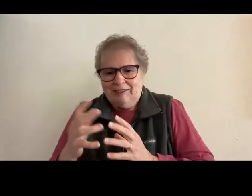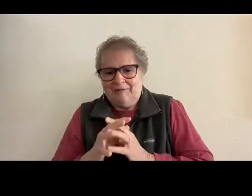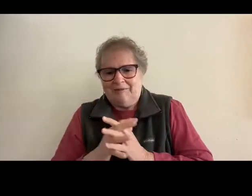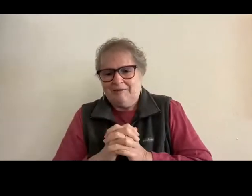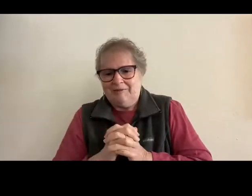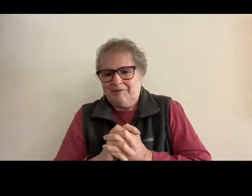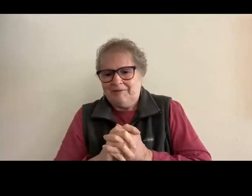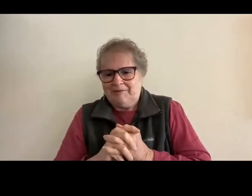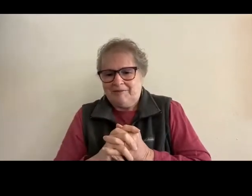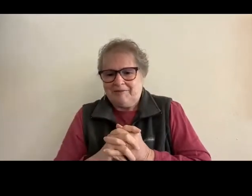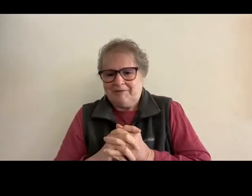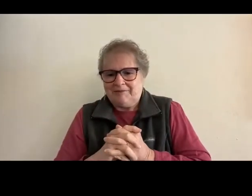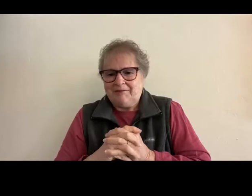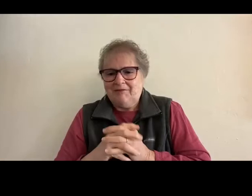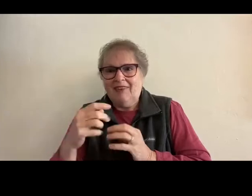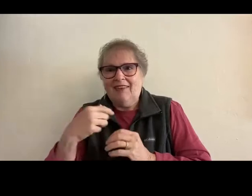teacher, wonderful teacher.